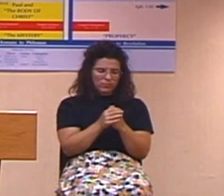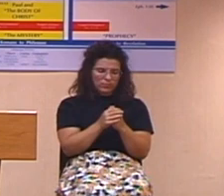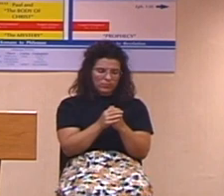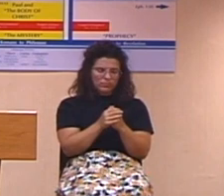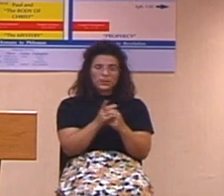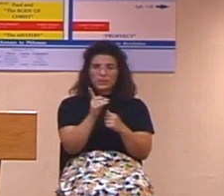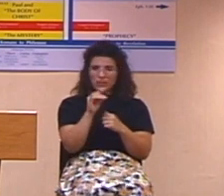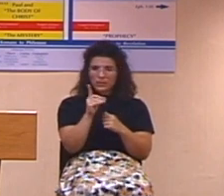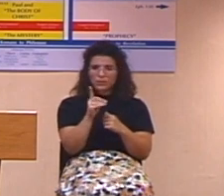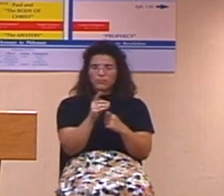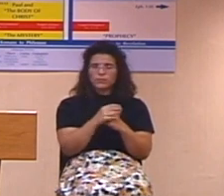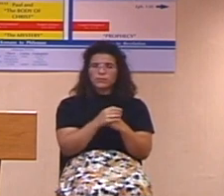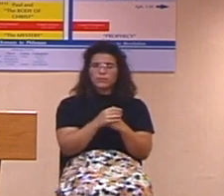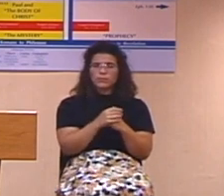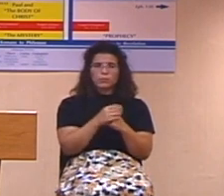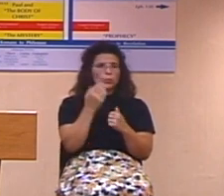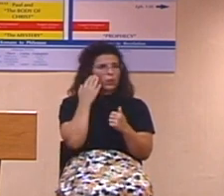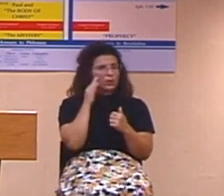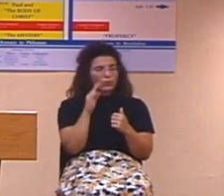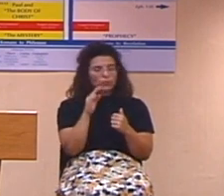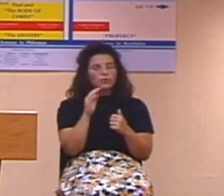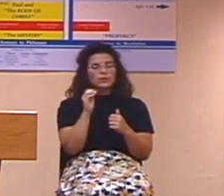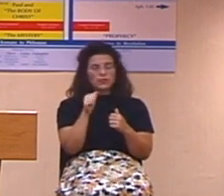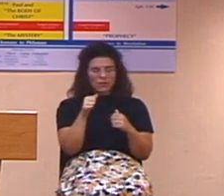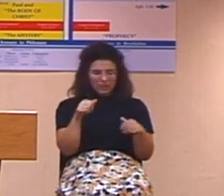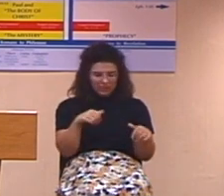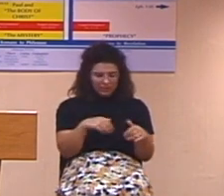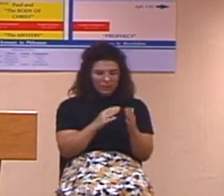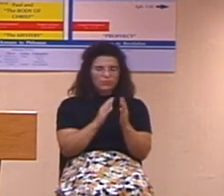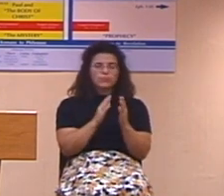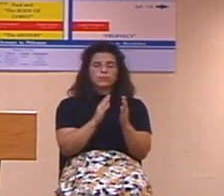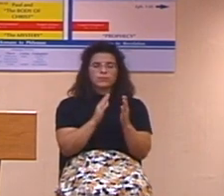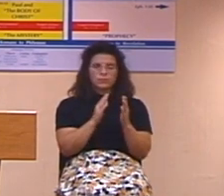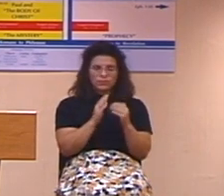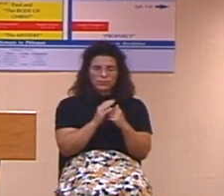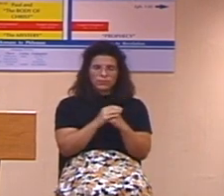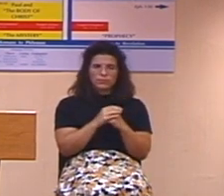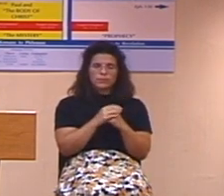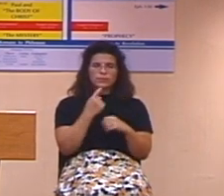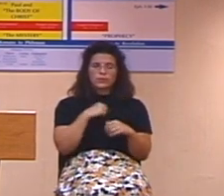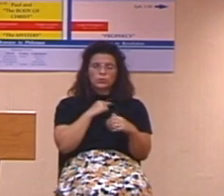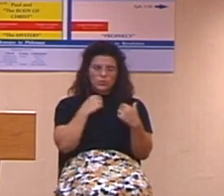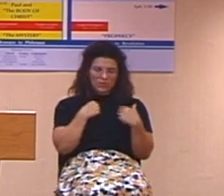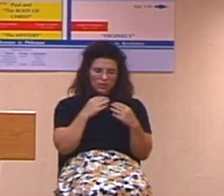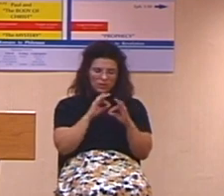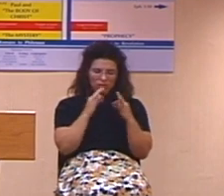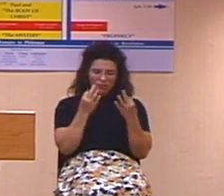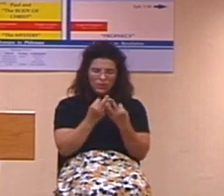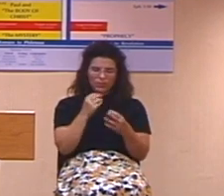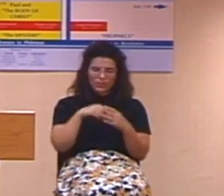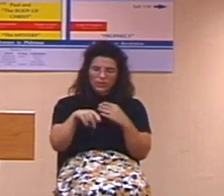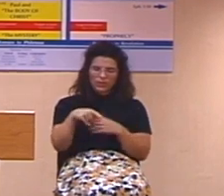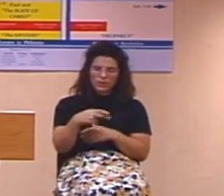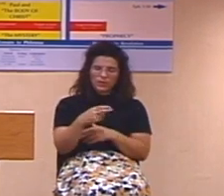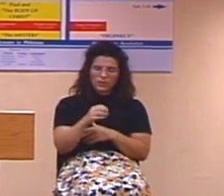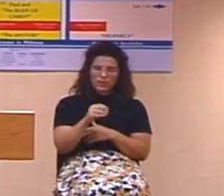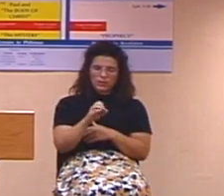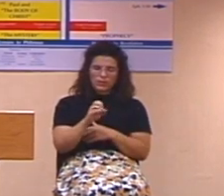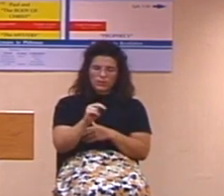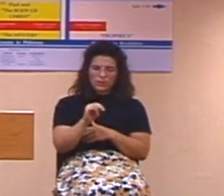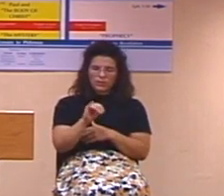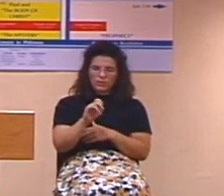It did. Well, I don't know. Yeah, no, it did. We had a family in Phoenix in the Valley